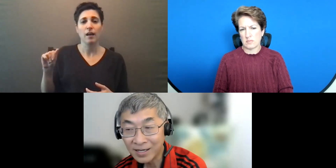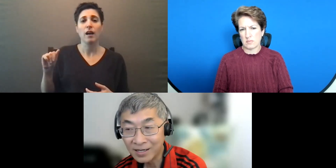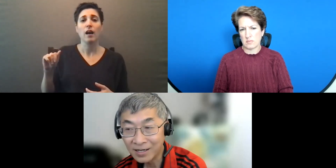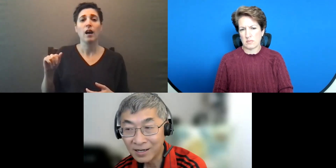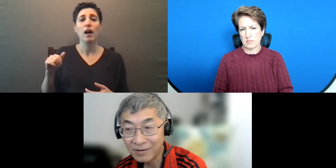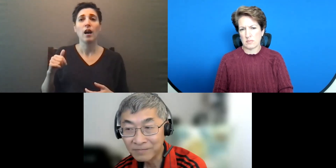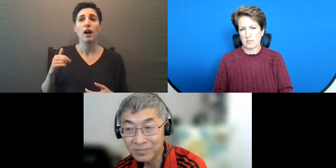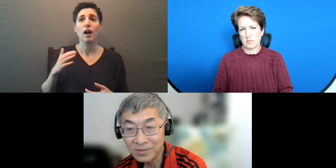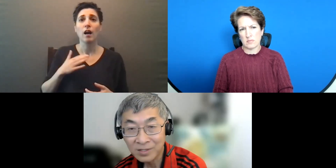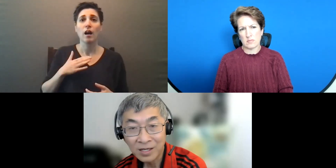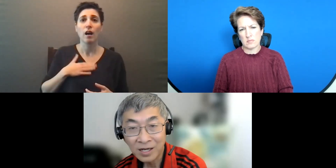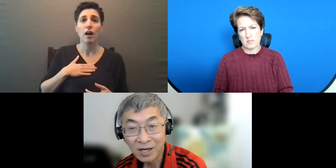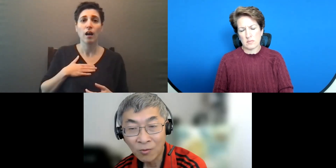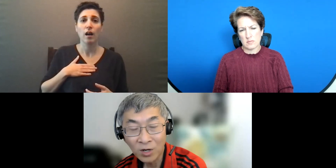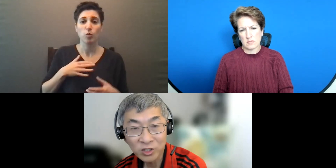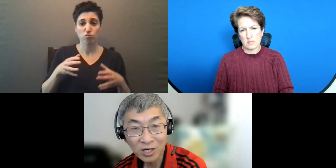this